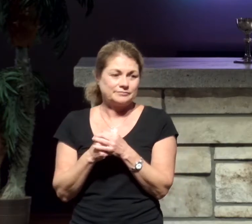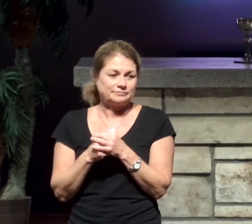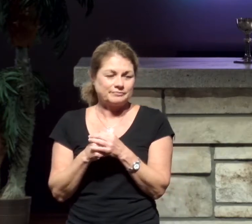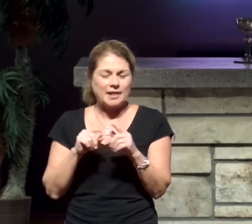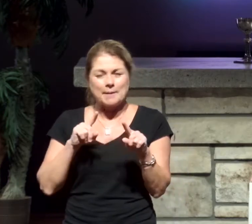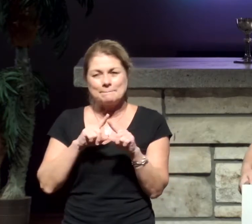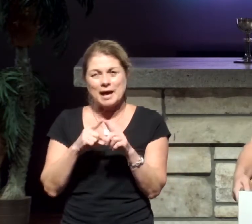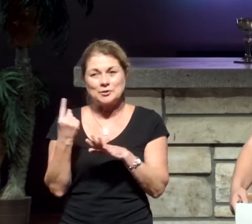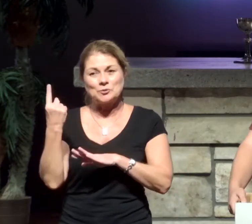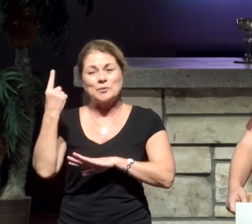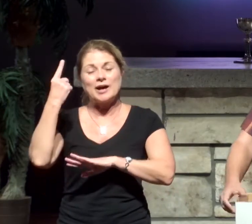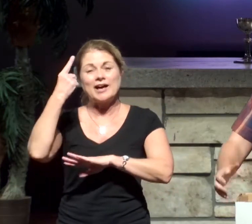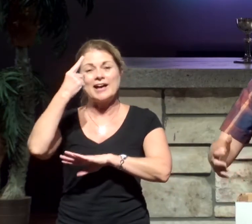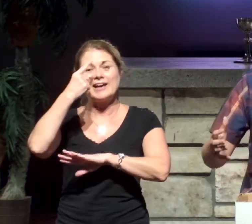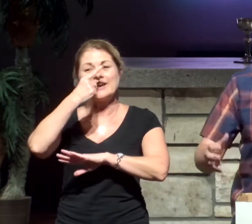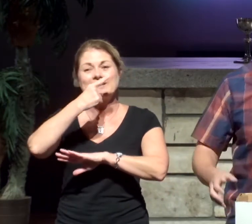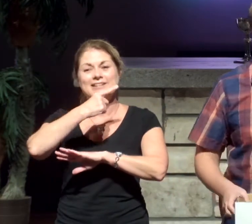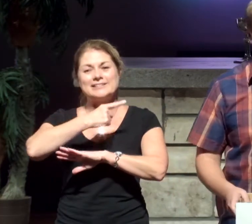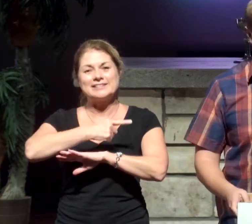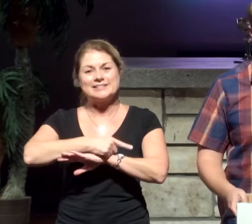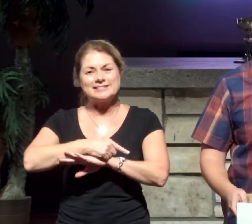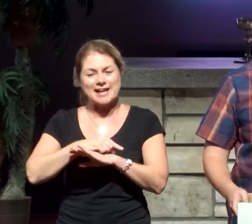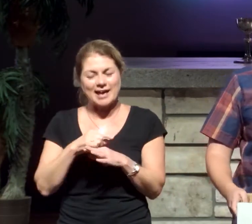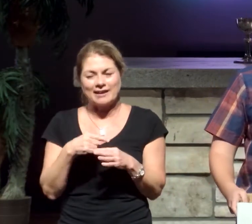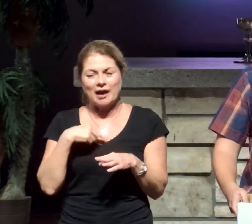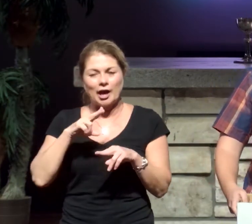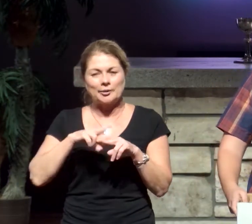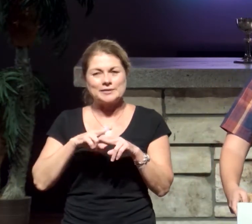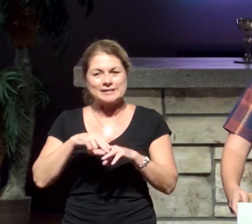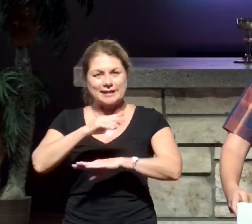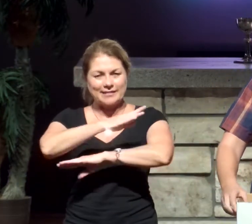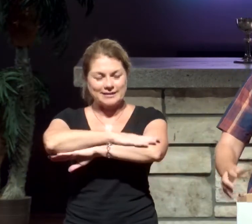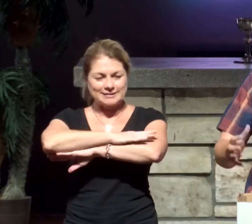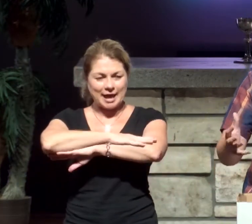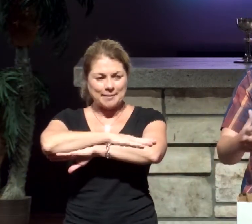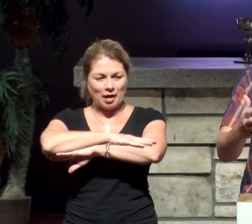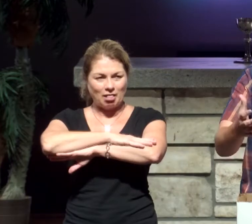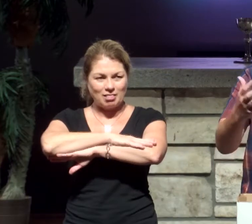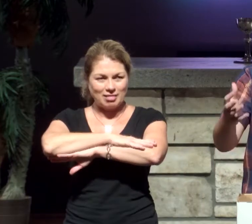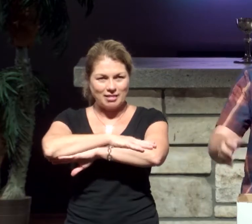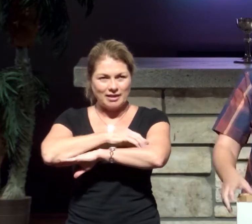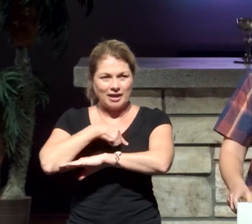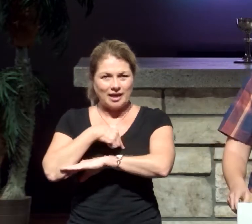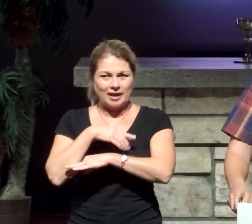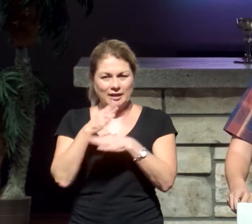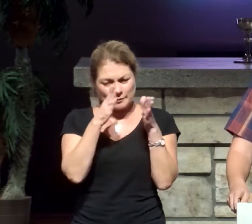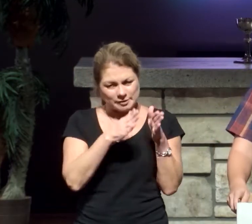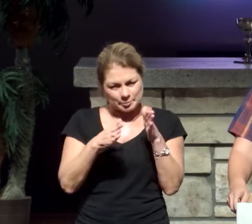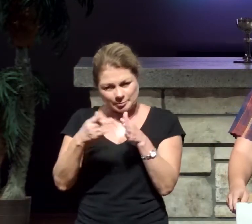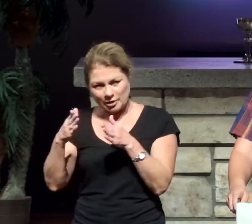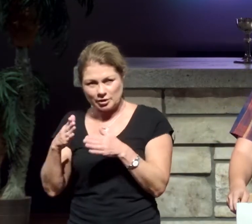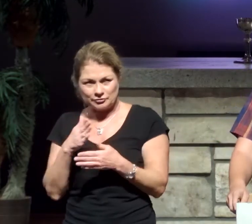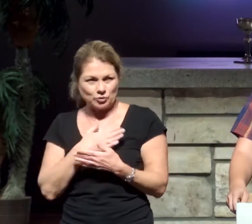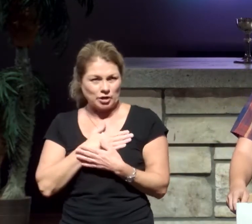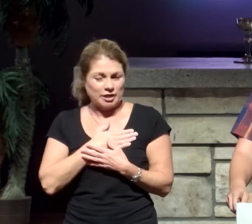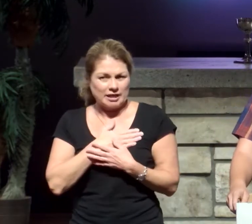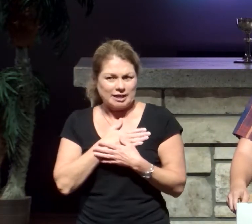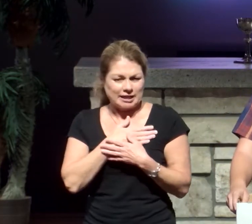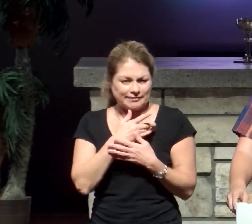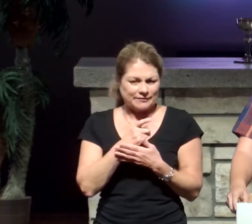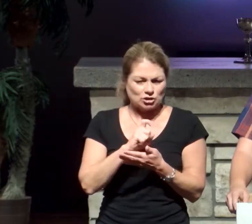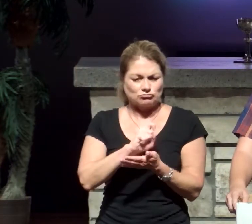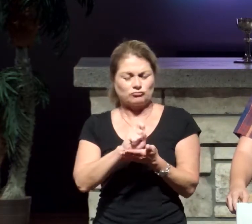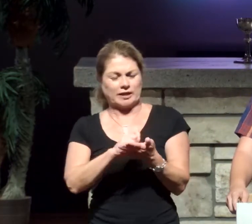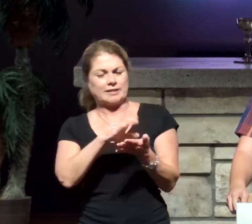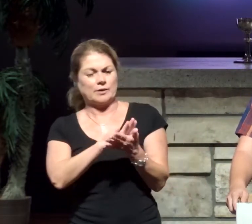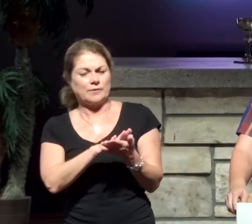But you know what? One day, and I was sitting at the table, and I was prepping for a confession and absolution, and the dog was just barking